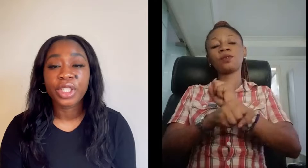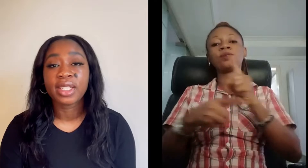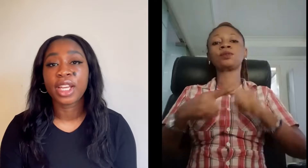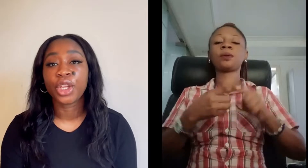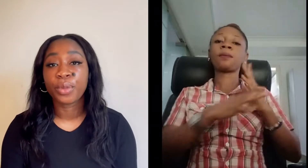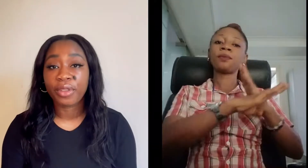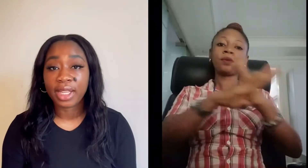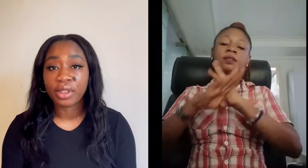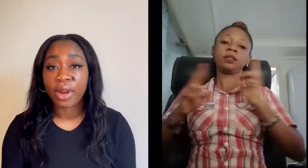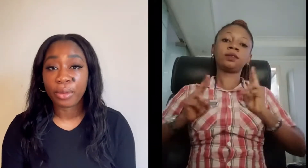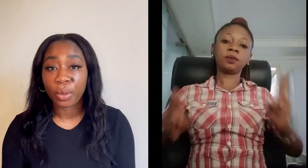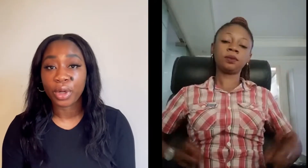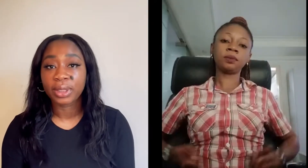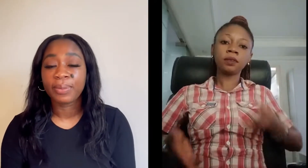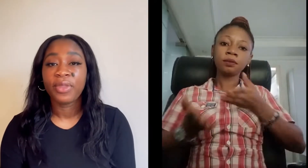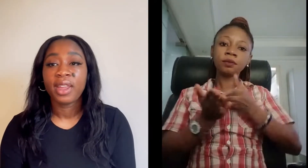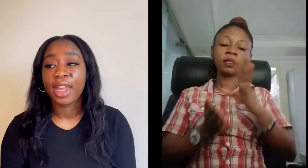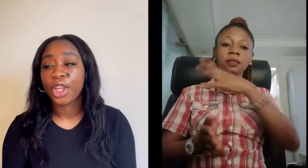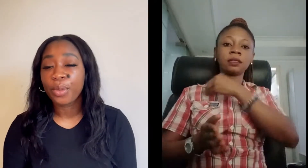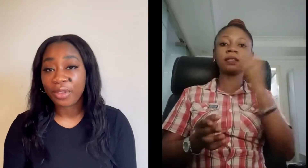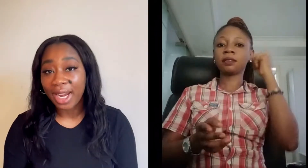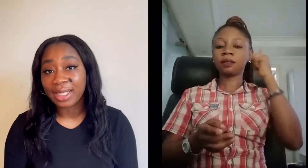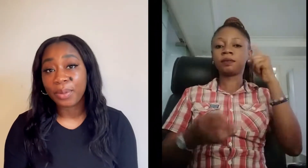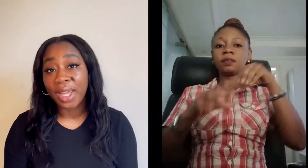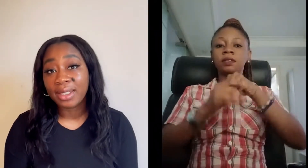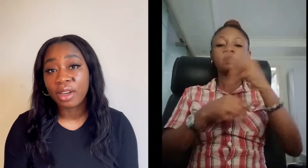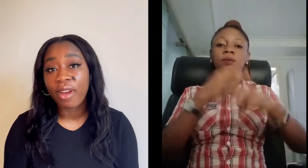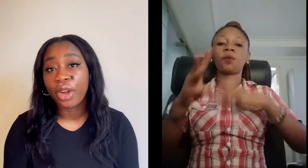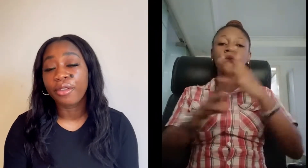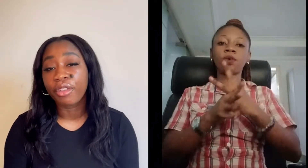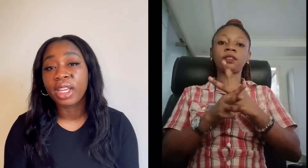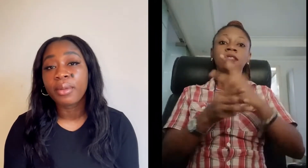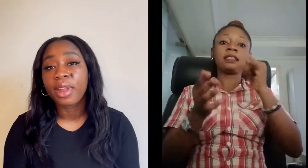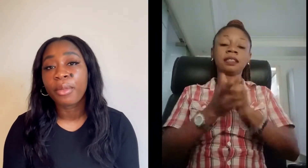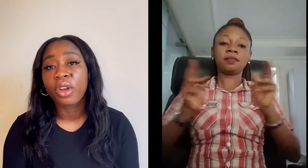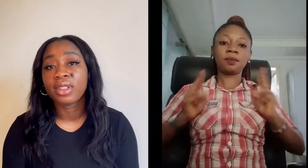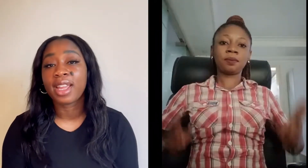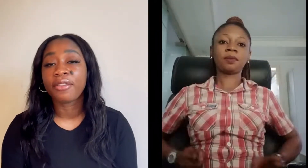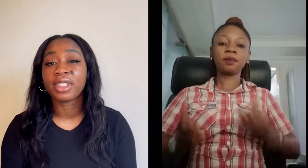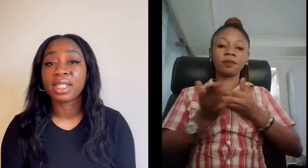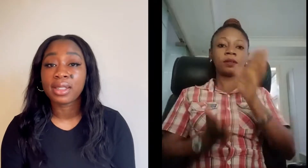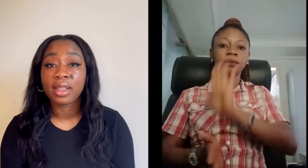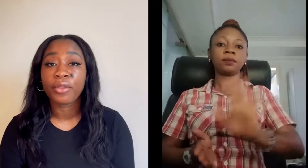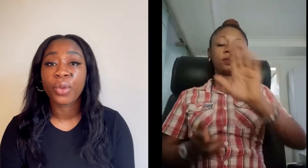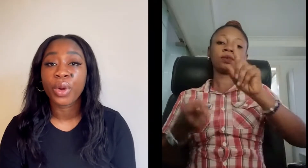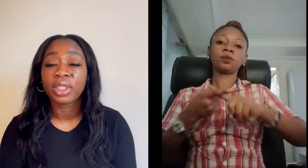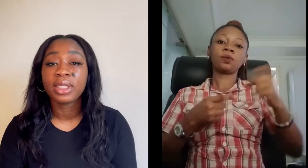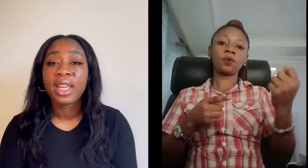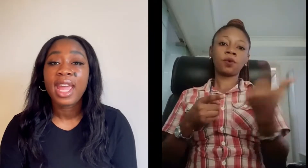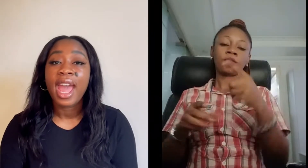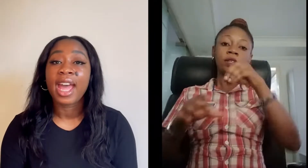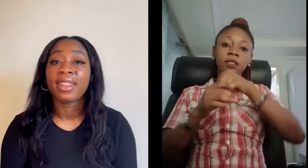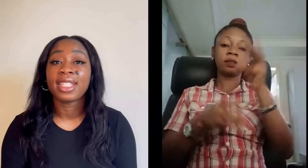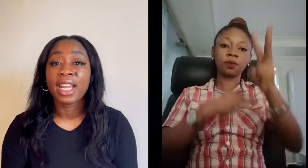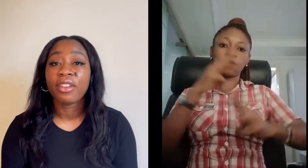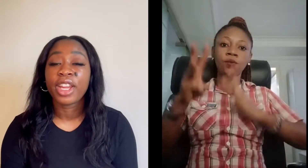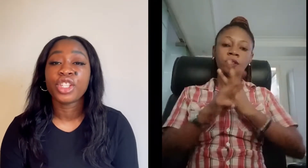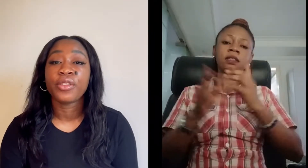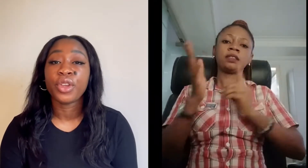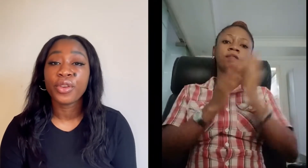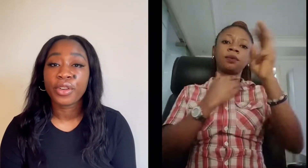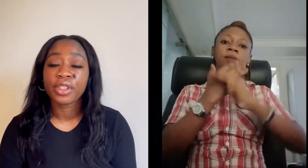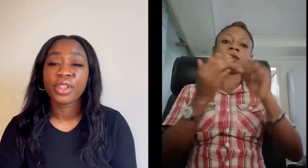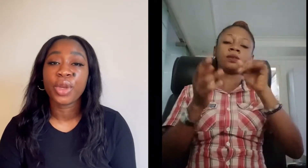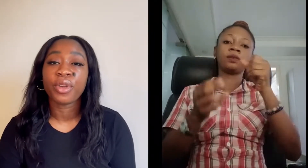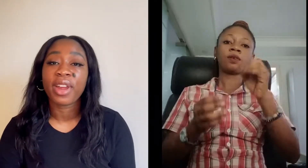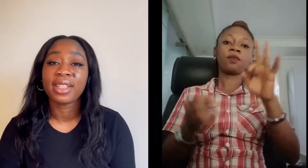sign languages and human rights around the world. A human right is a basic right or freedom that belongs to every citizen of the world. And the Declaration